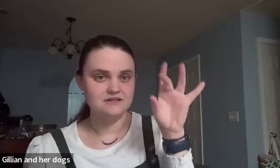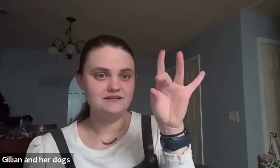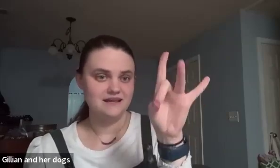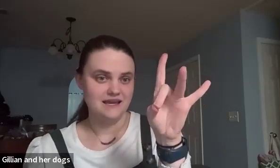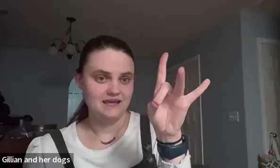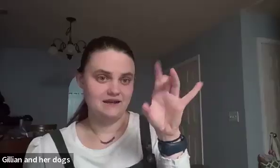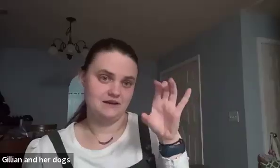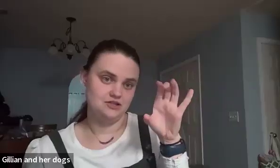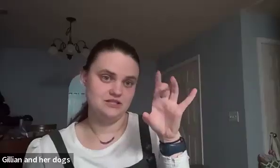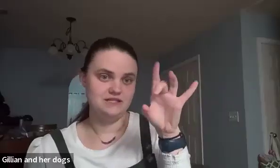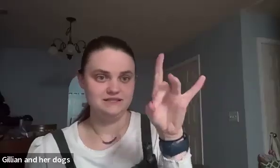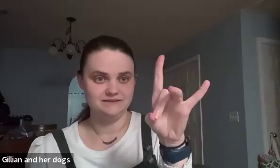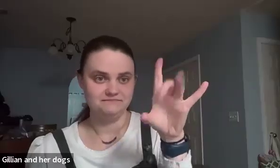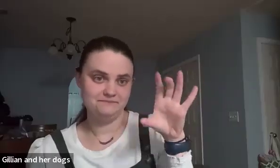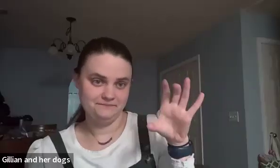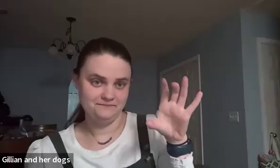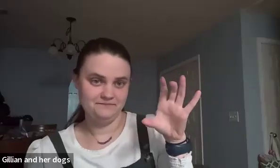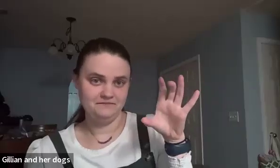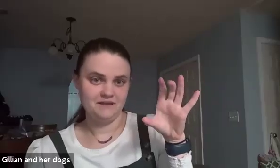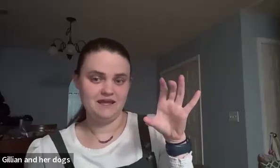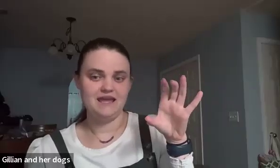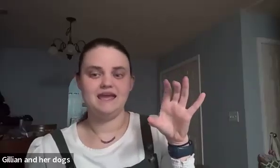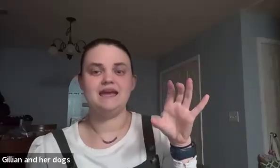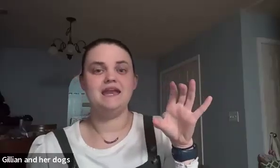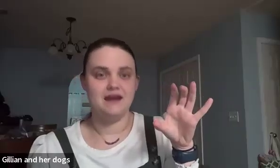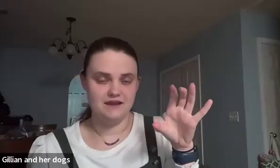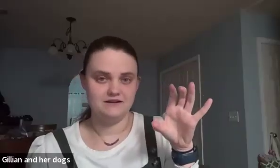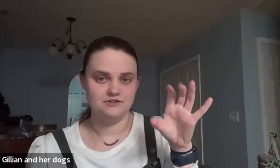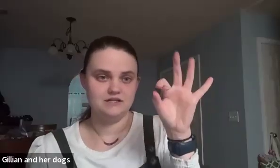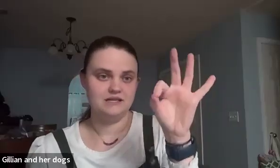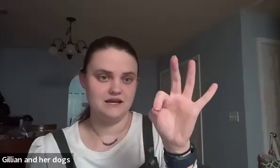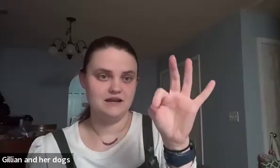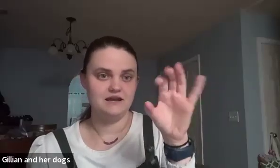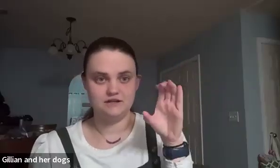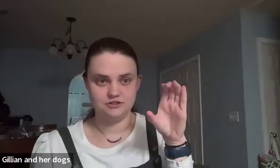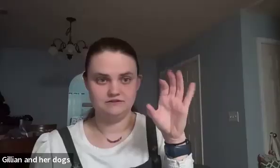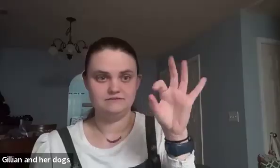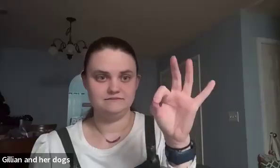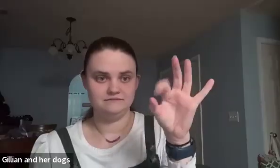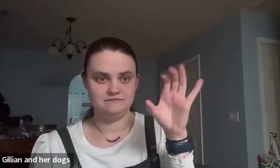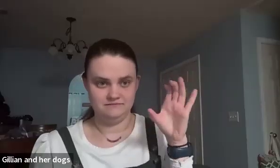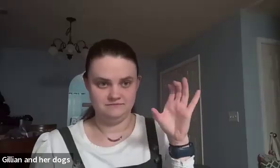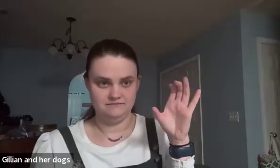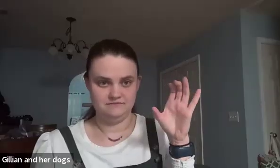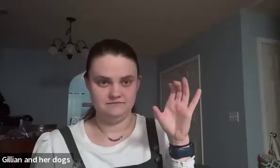800, 800. And 900, 900.